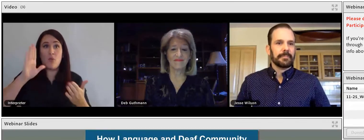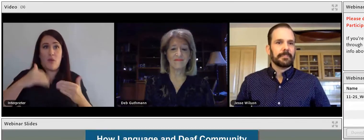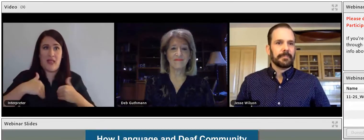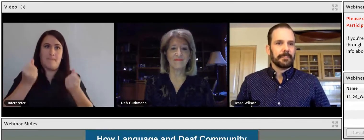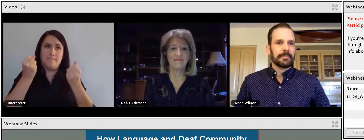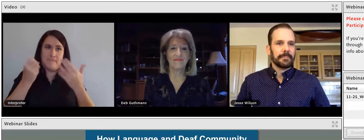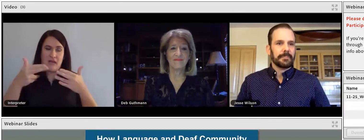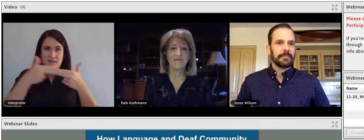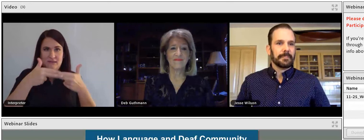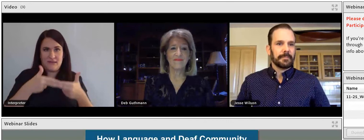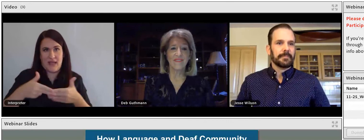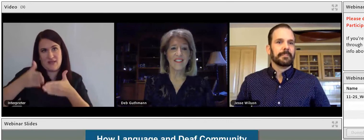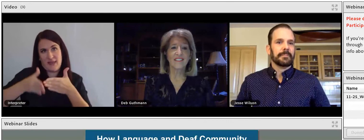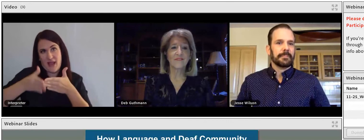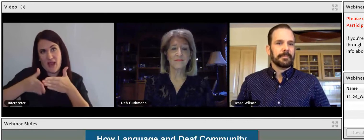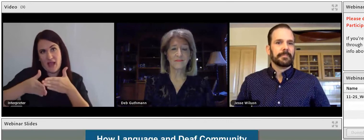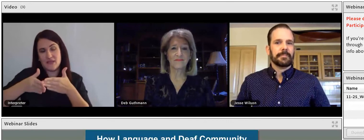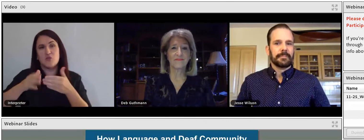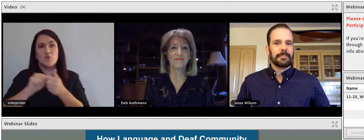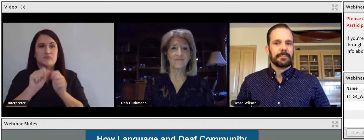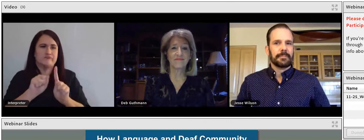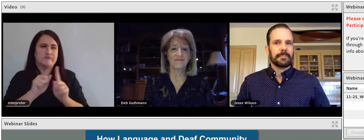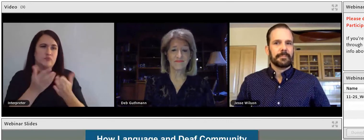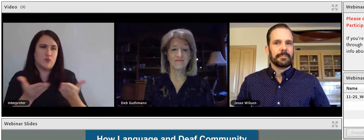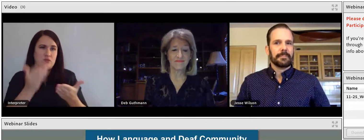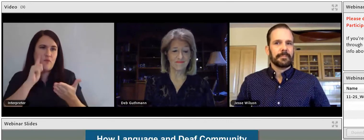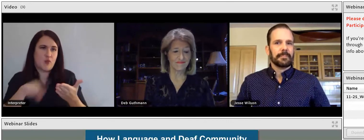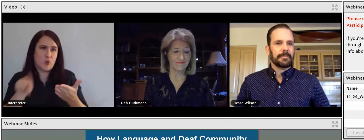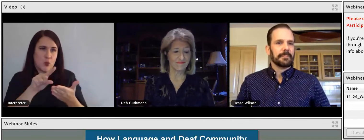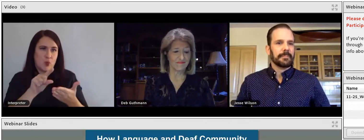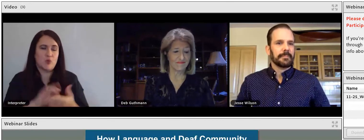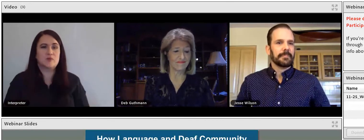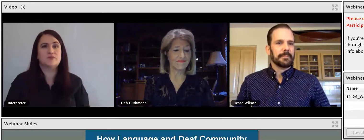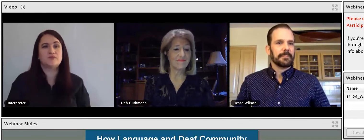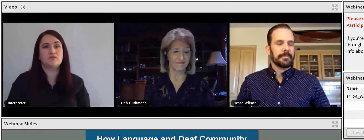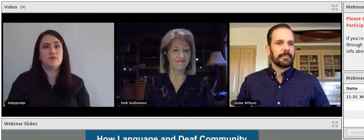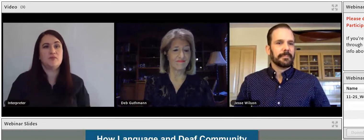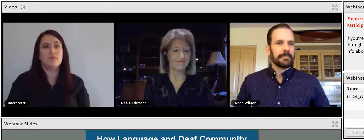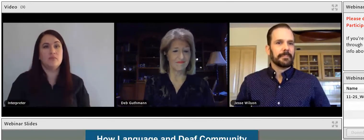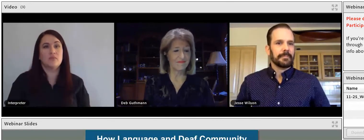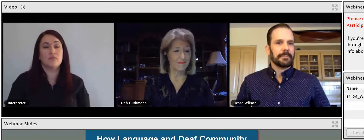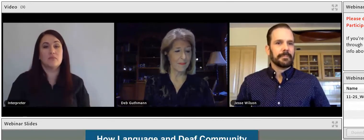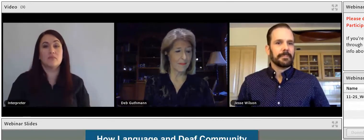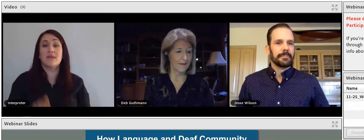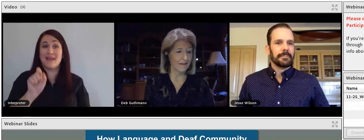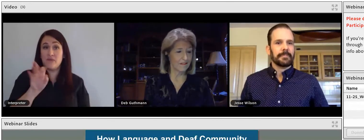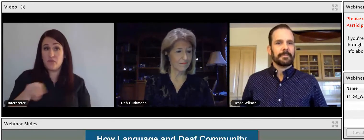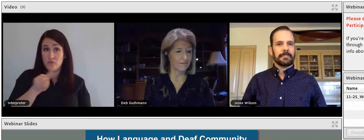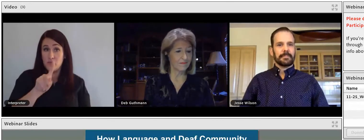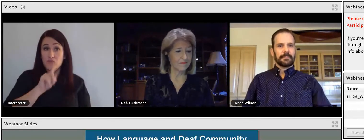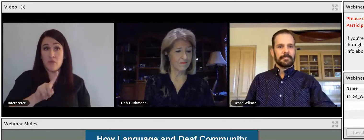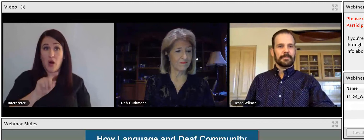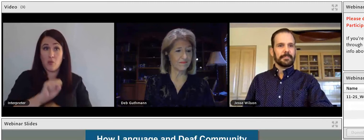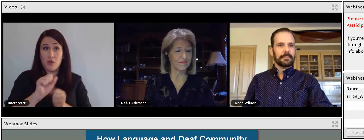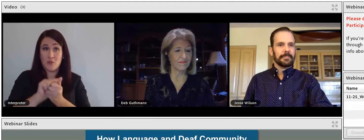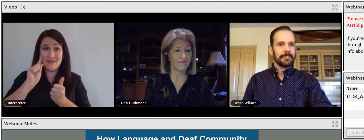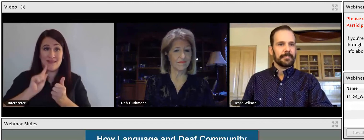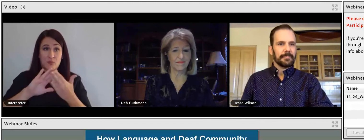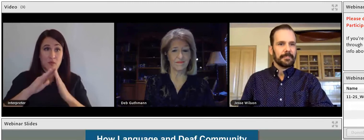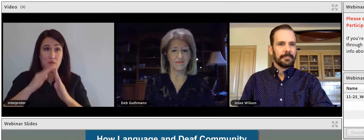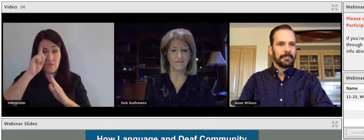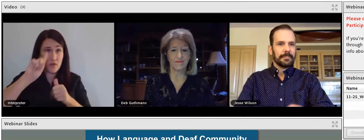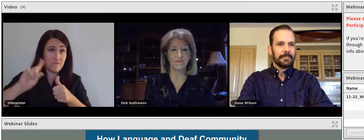slides towards the end with resources for you. So for those of you engaging in working with the deaf community for the first time, it